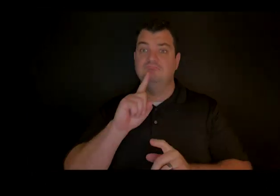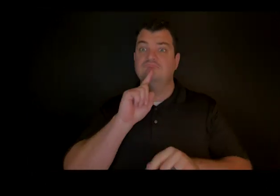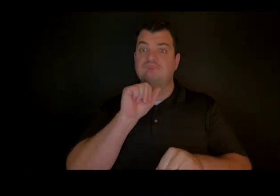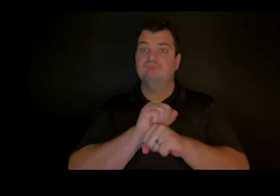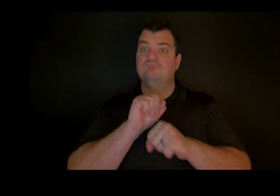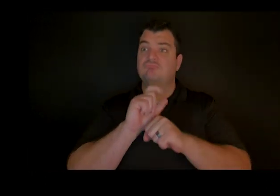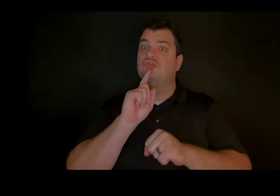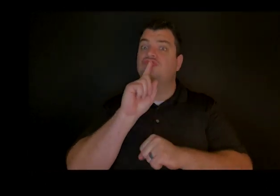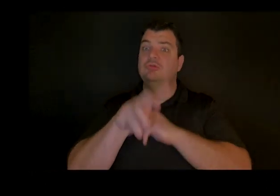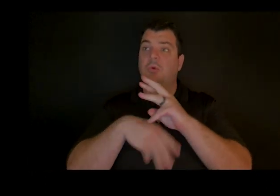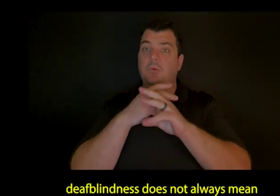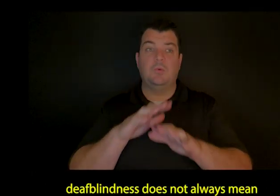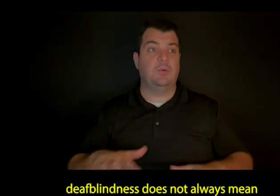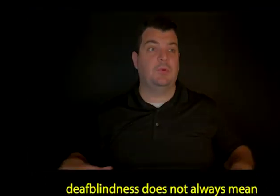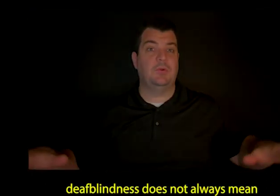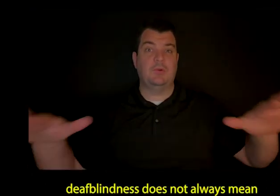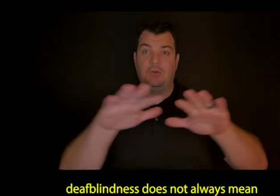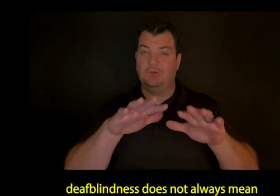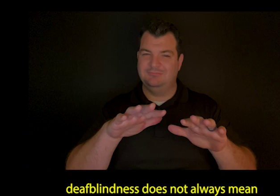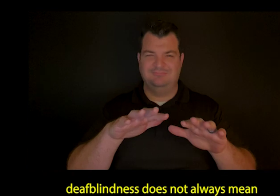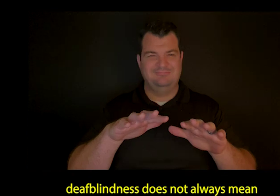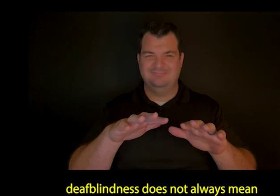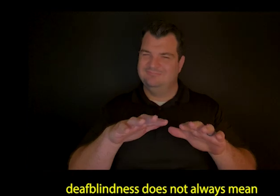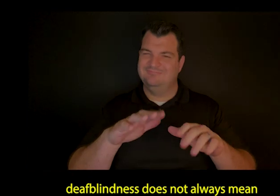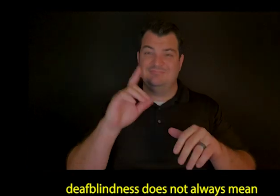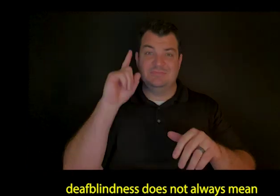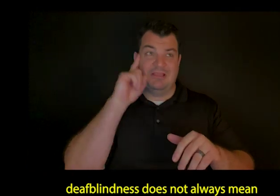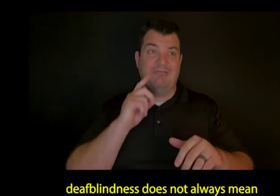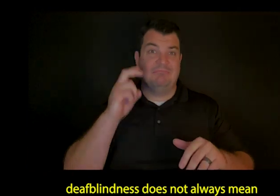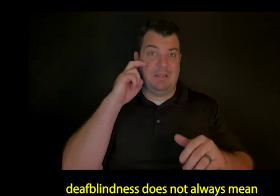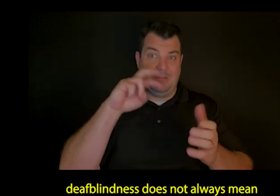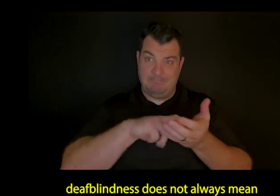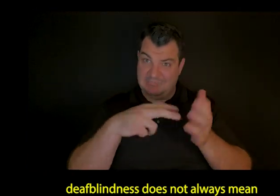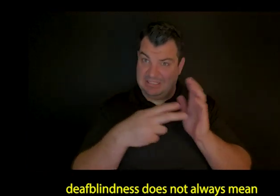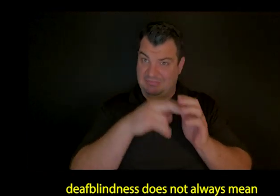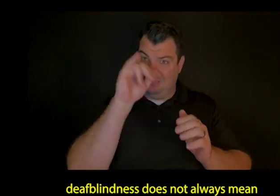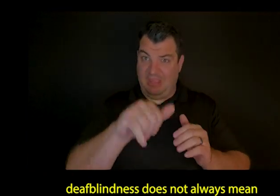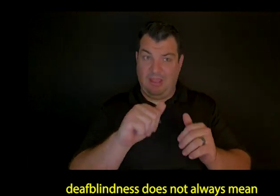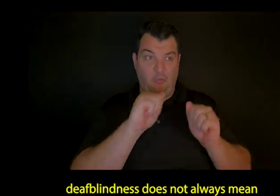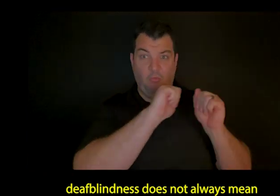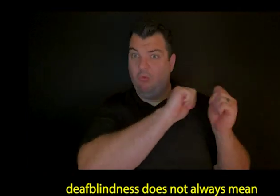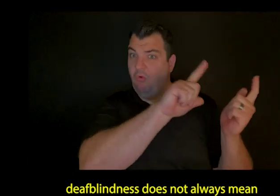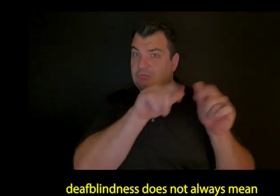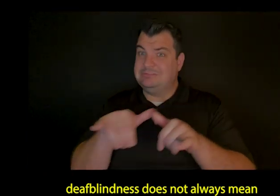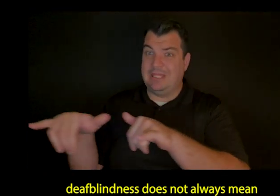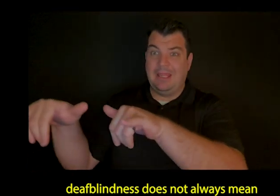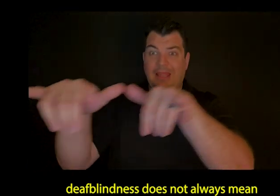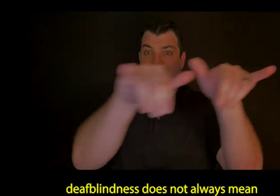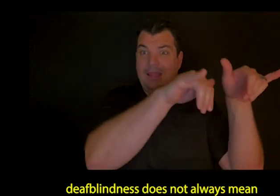In reality, deafblindness does not always mean a total loss of vision and hearing.